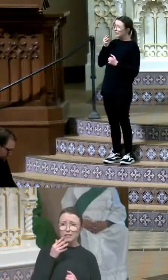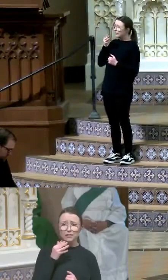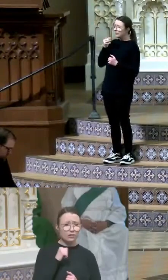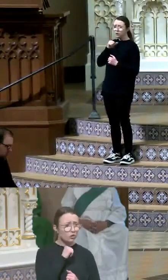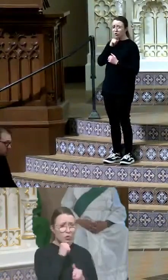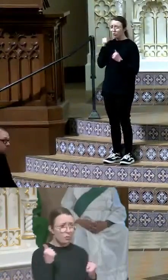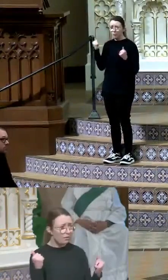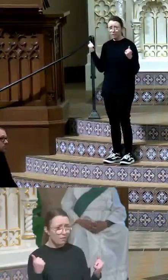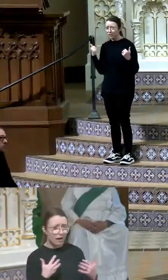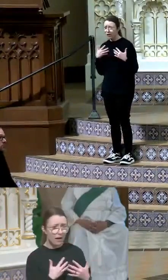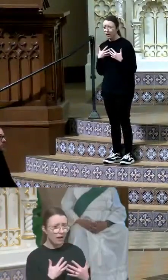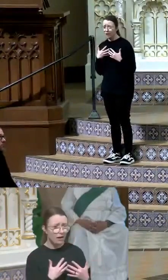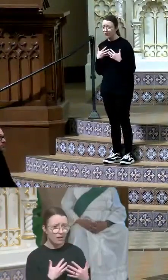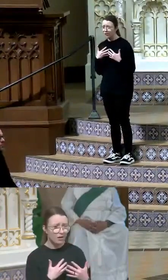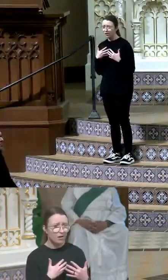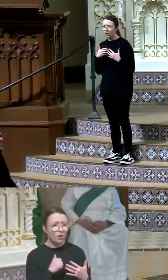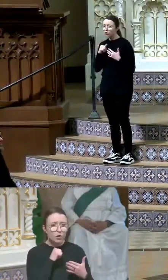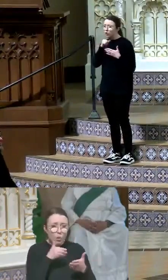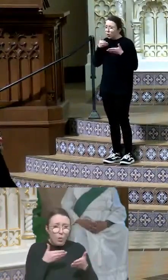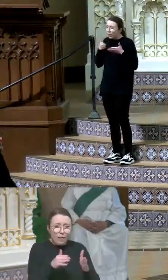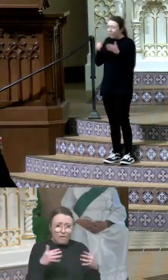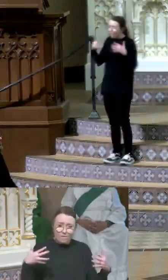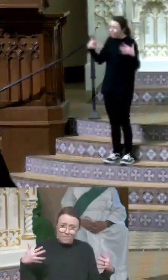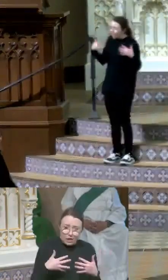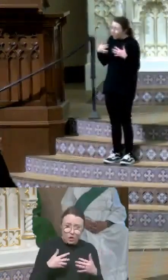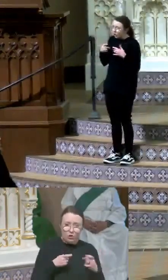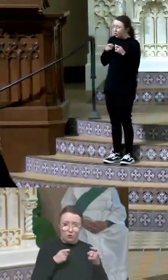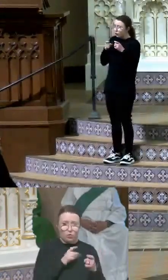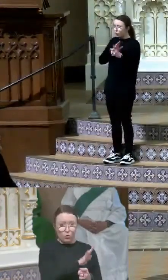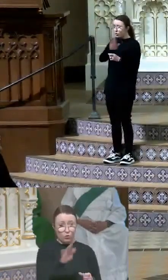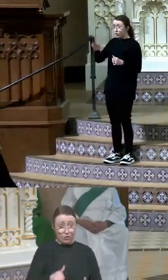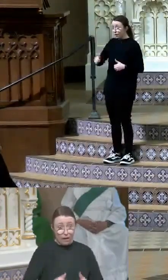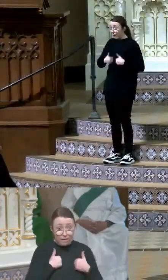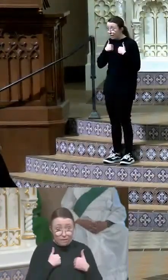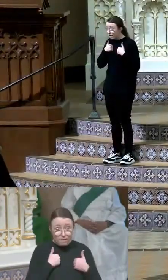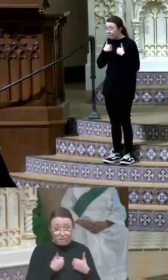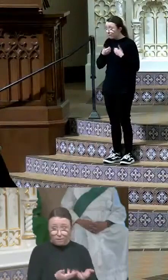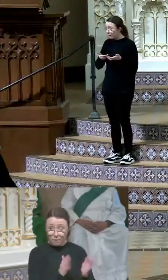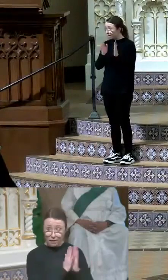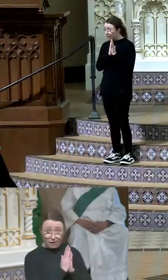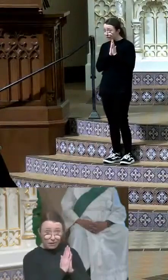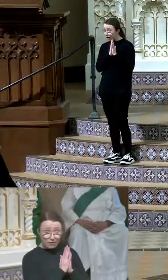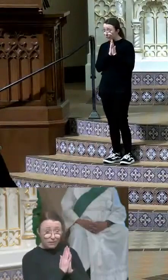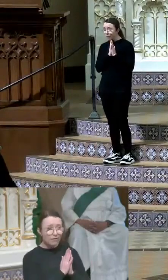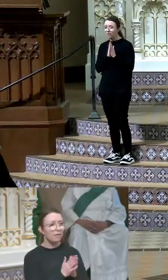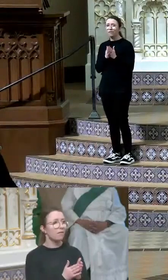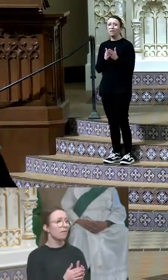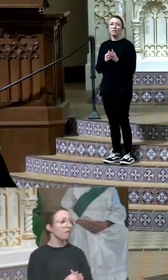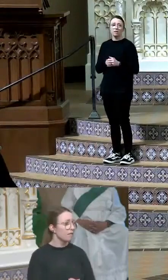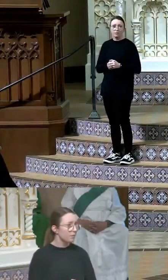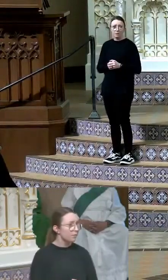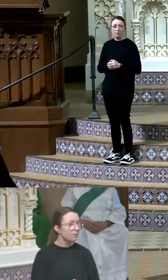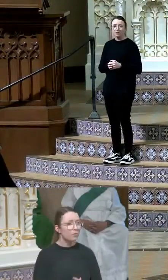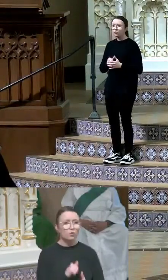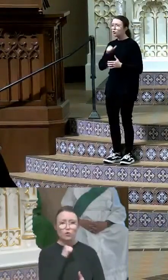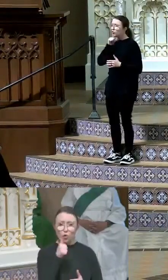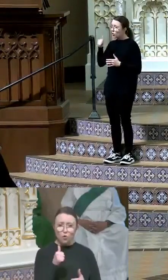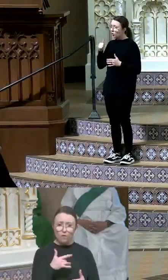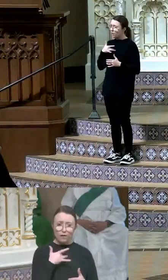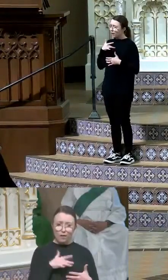let fear tell you who you are. Amen? Do not be